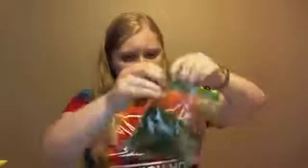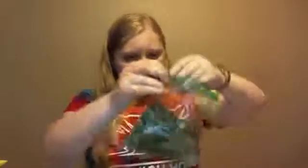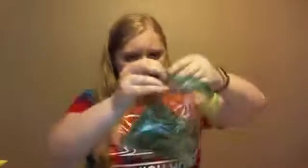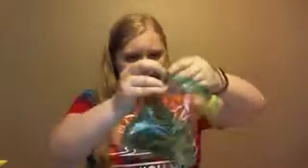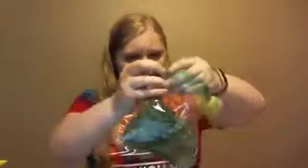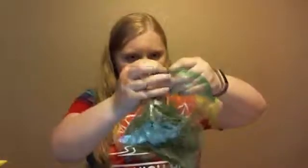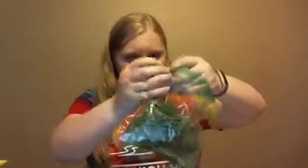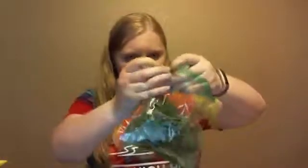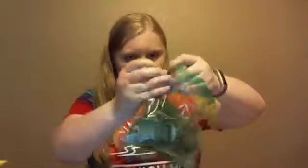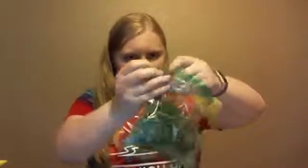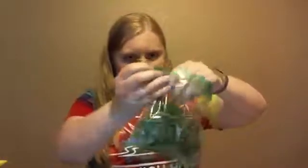like for example,